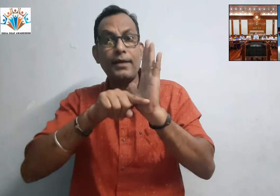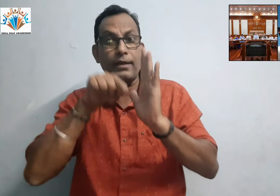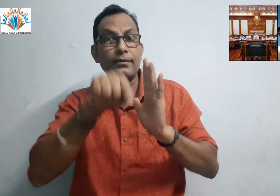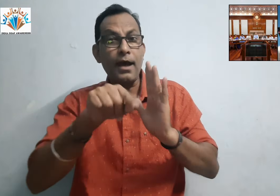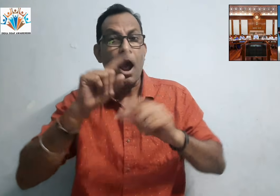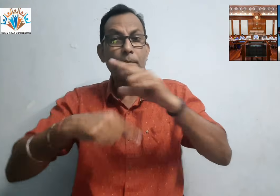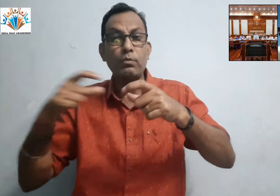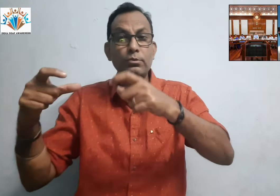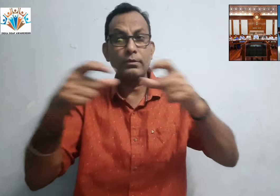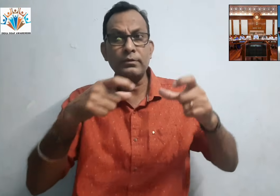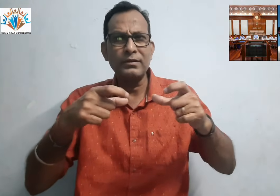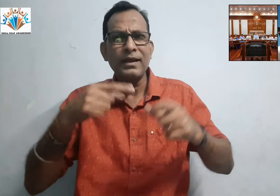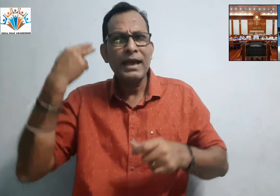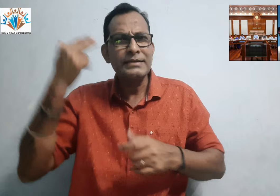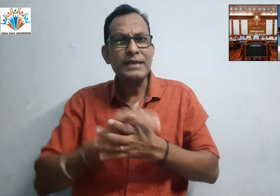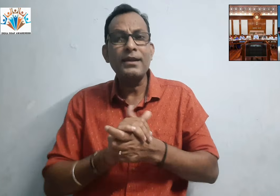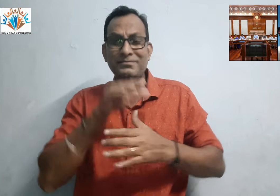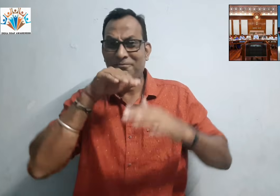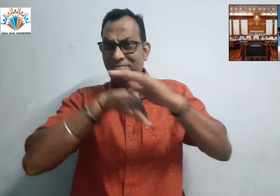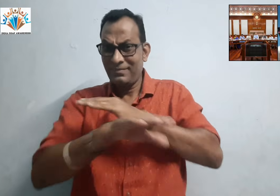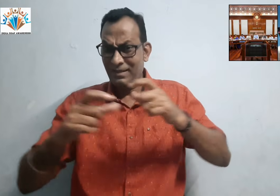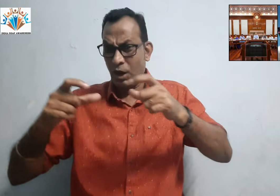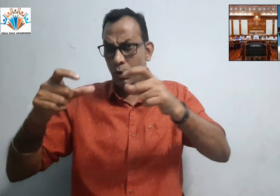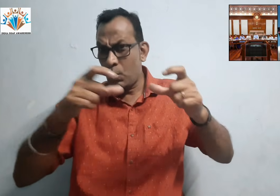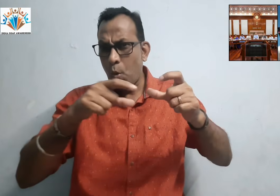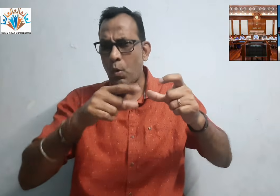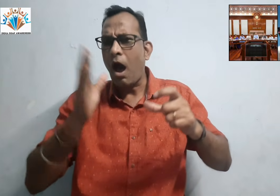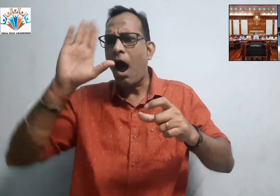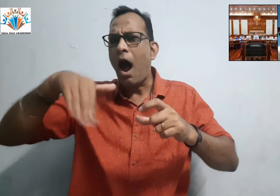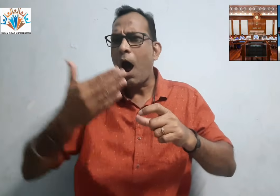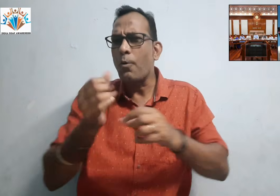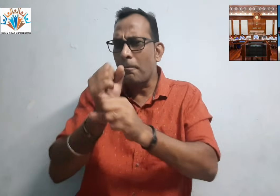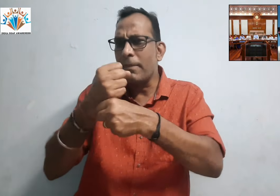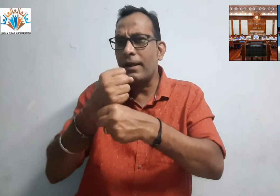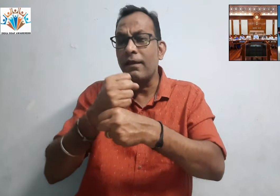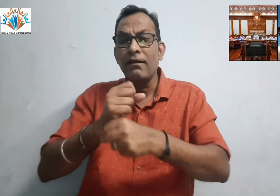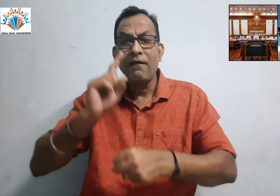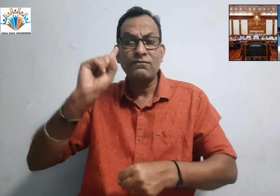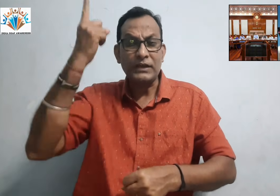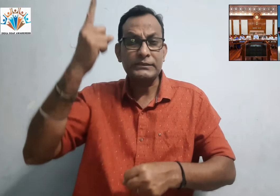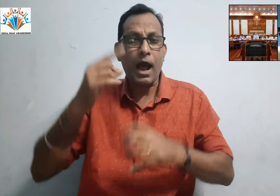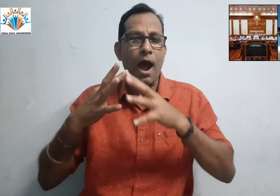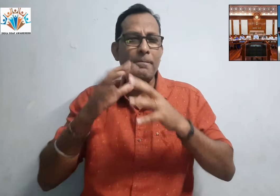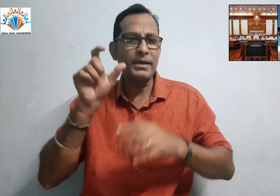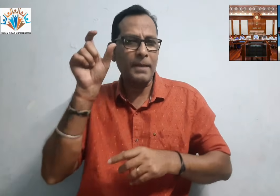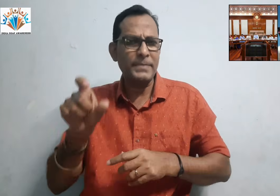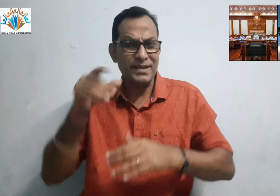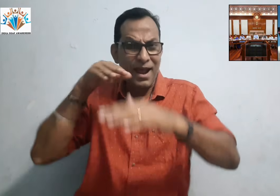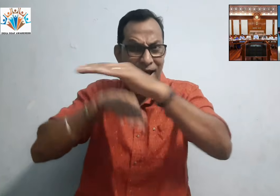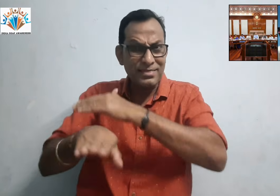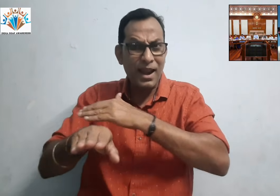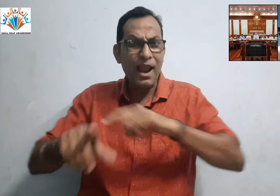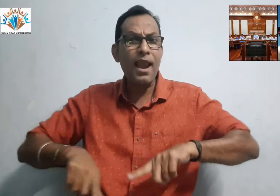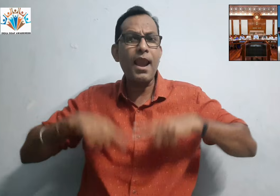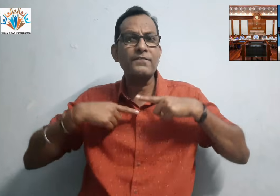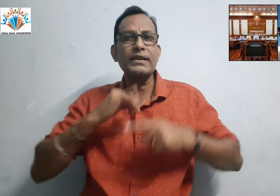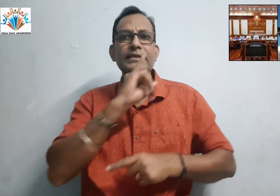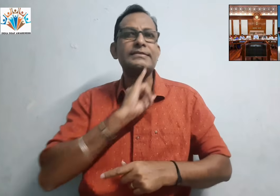guideline about it's in Bruno how made first America person and then like